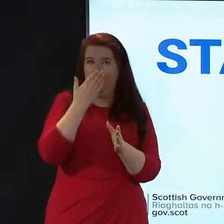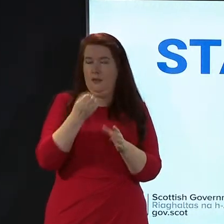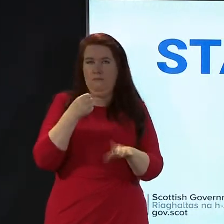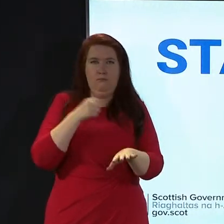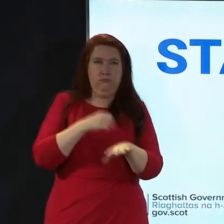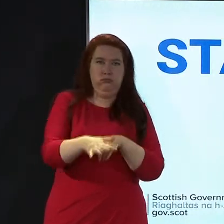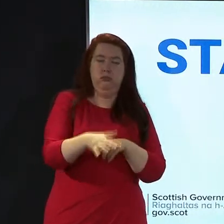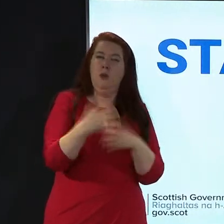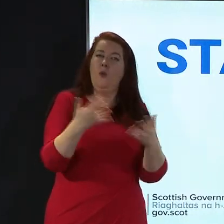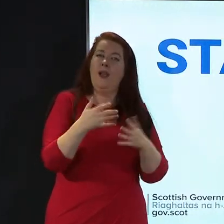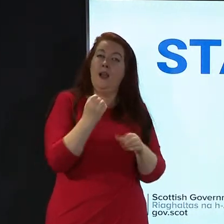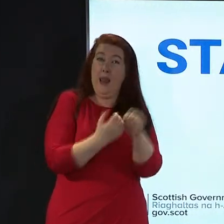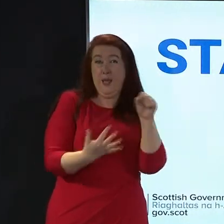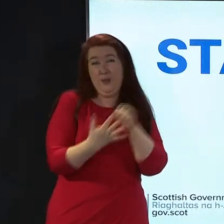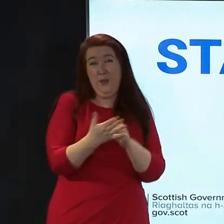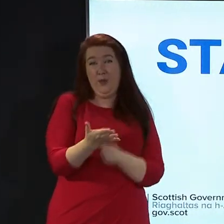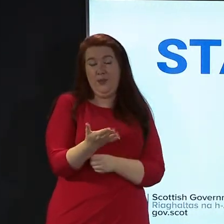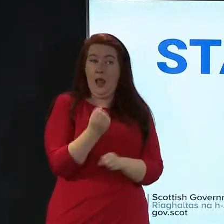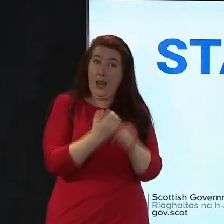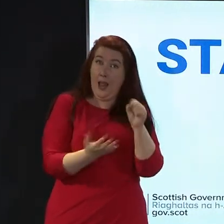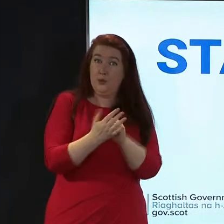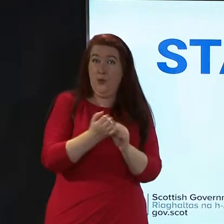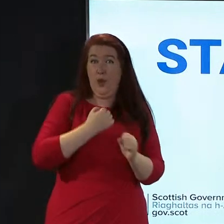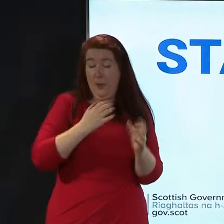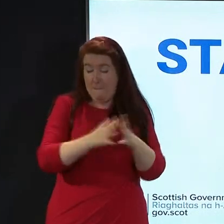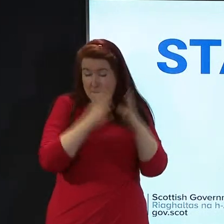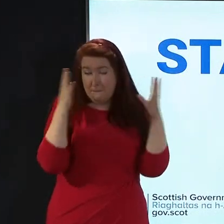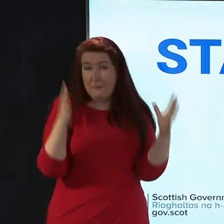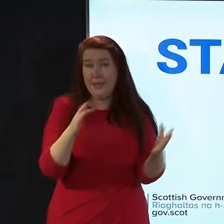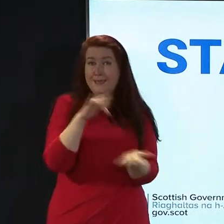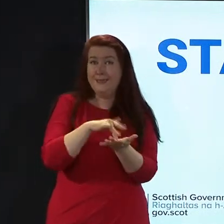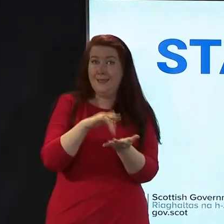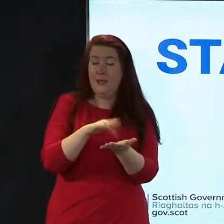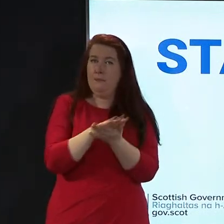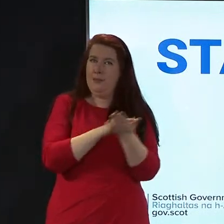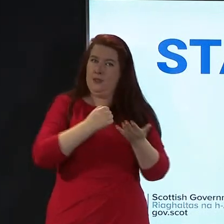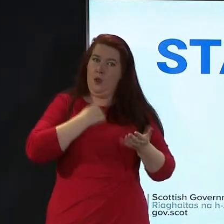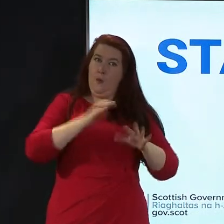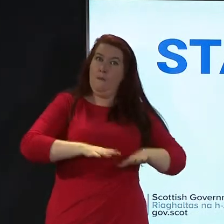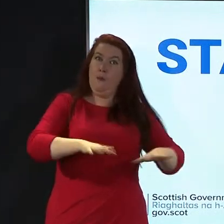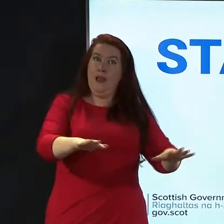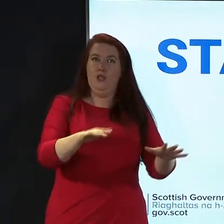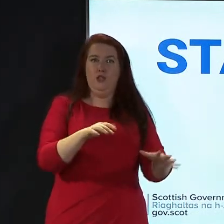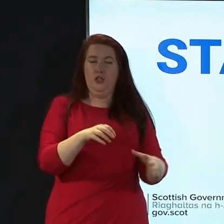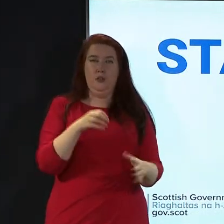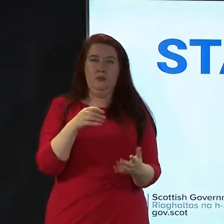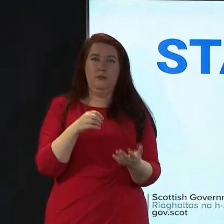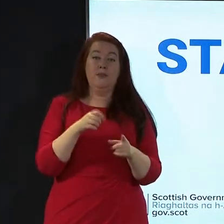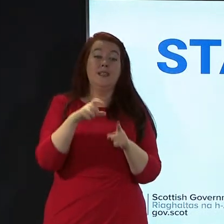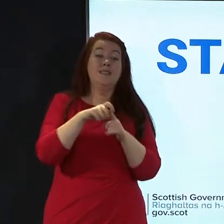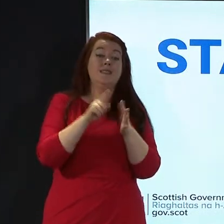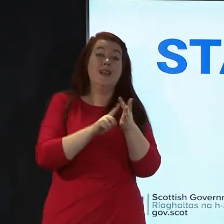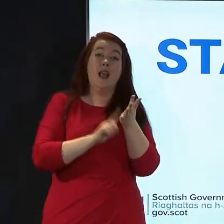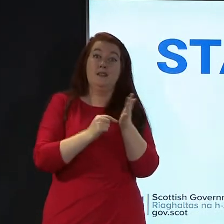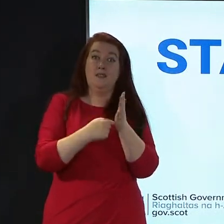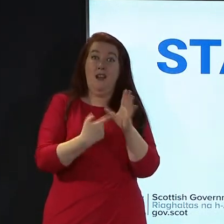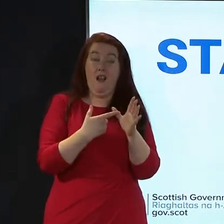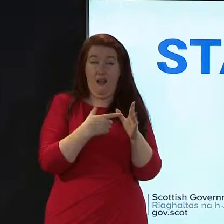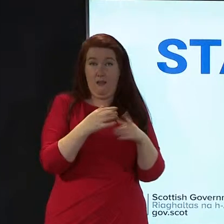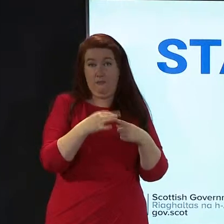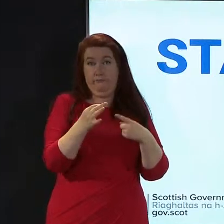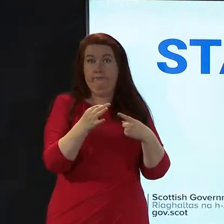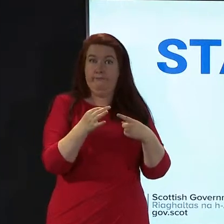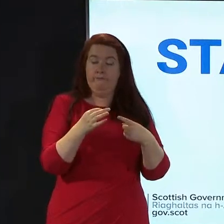city, so accounts for a much bigger part of our population. So therefore, the Delta variant was